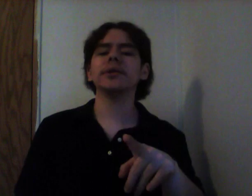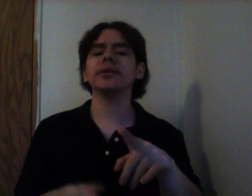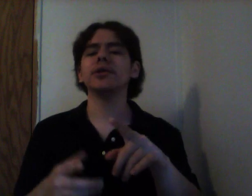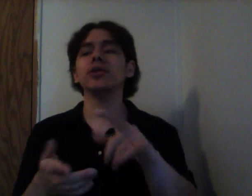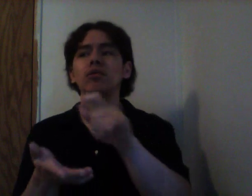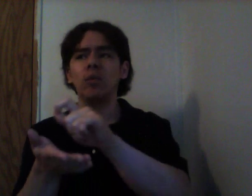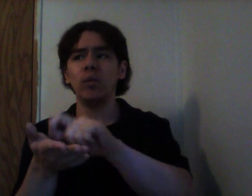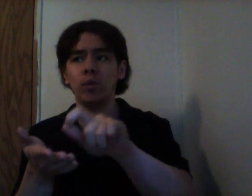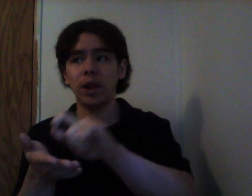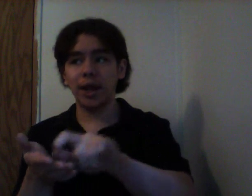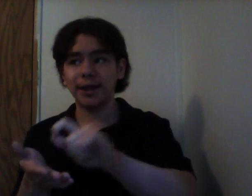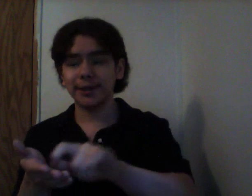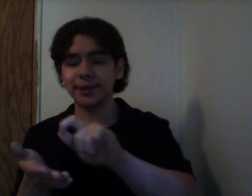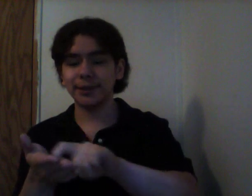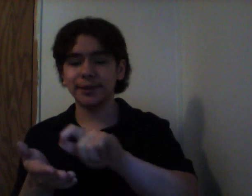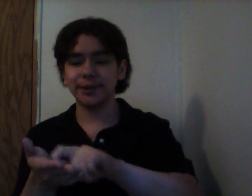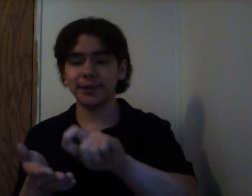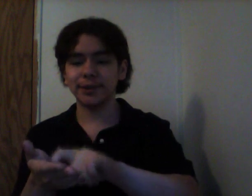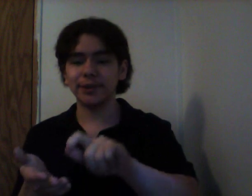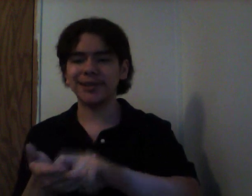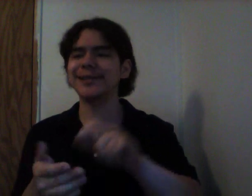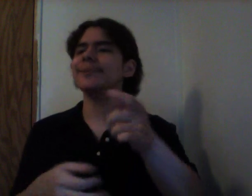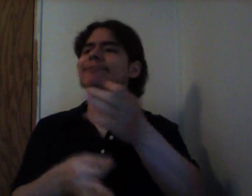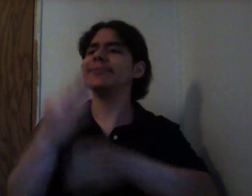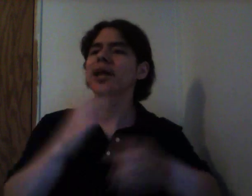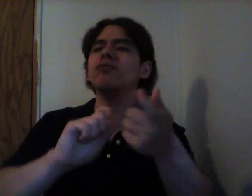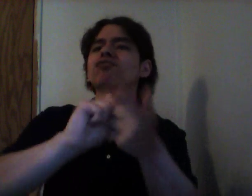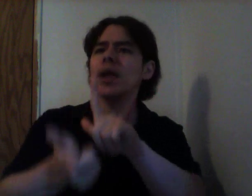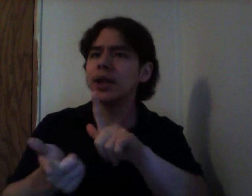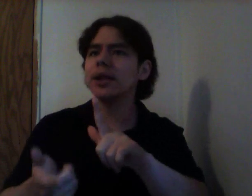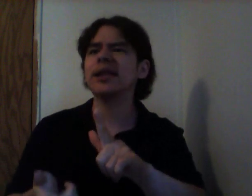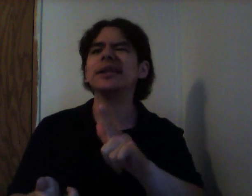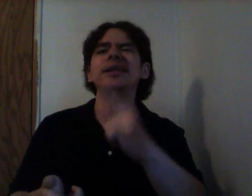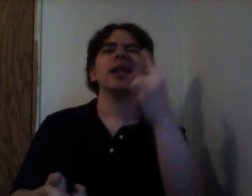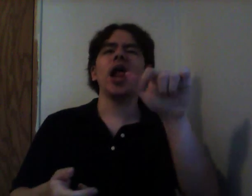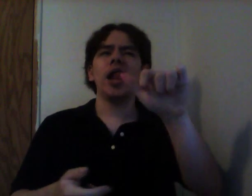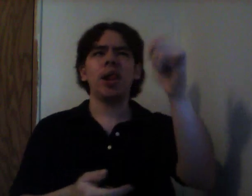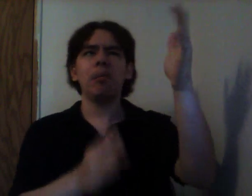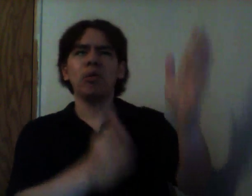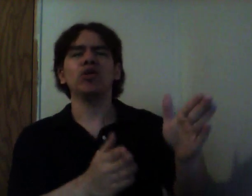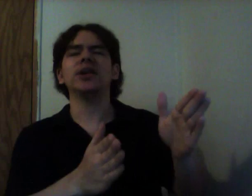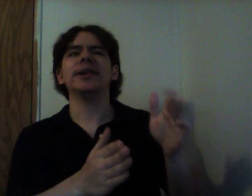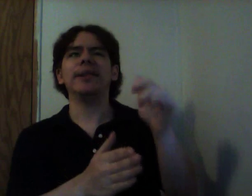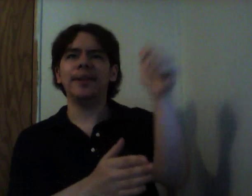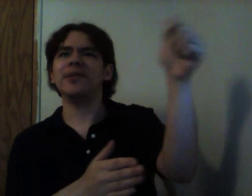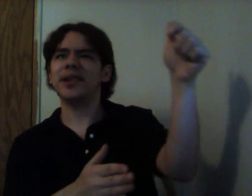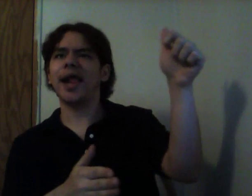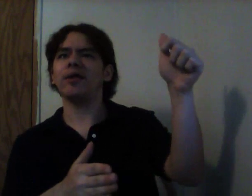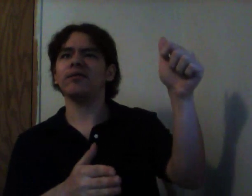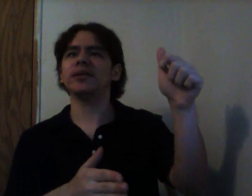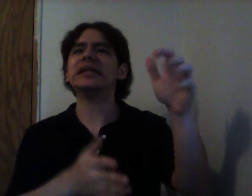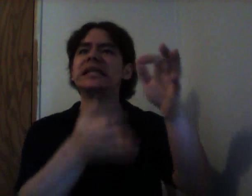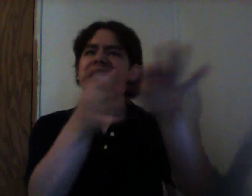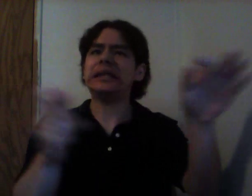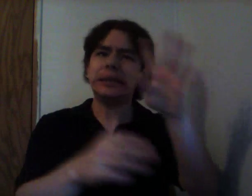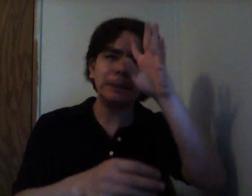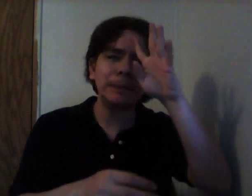writing it out. So I could think, instead of translating, getting somebody else to do the work for me, I want to learn myself. I want to try to produce the language and